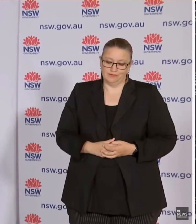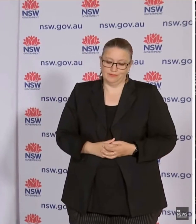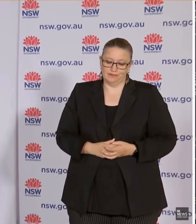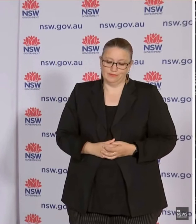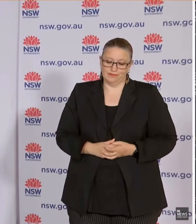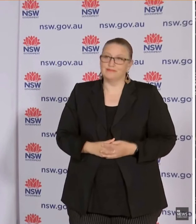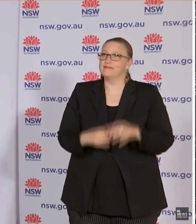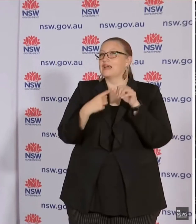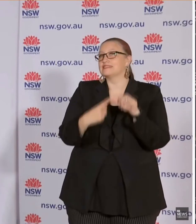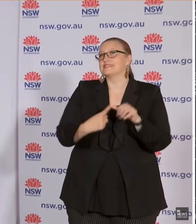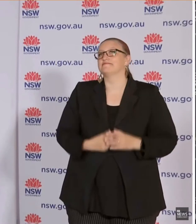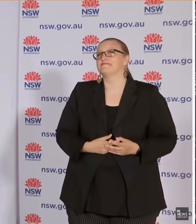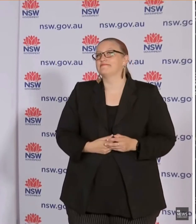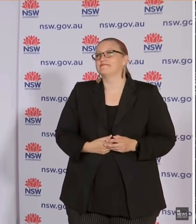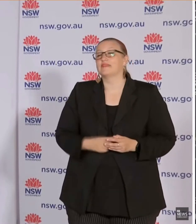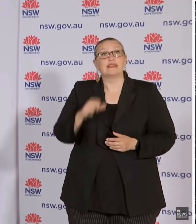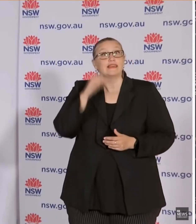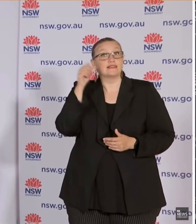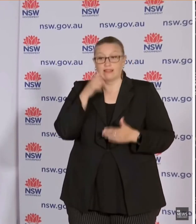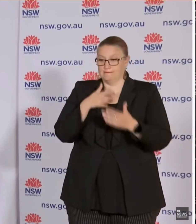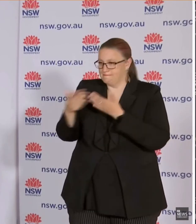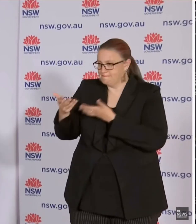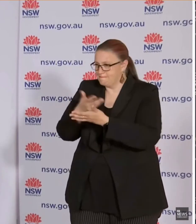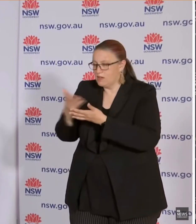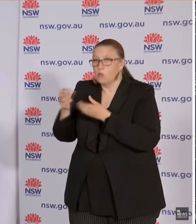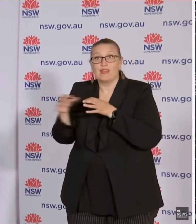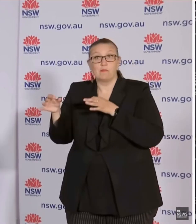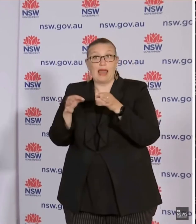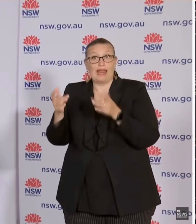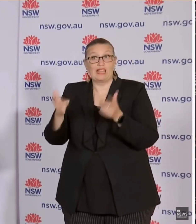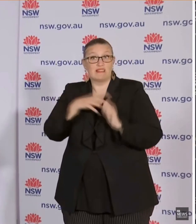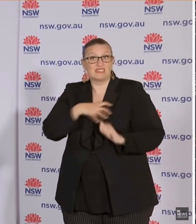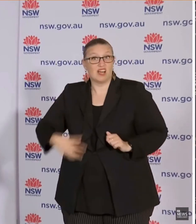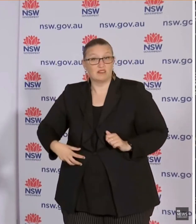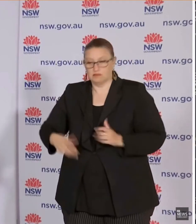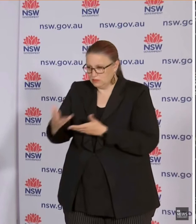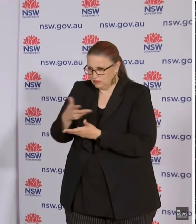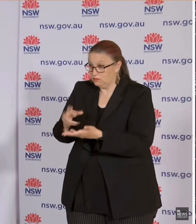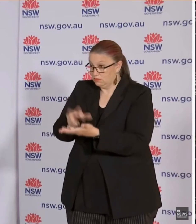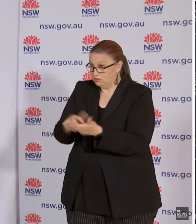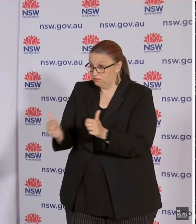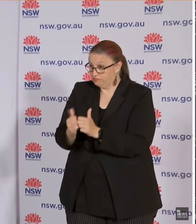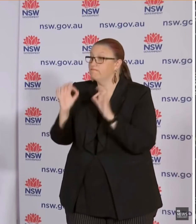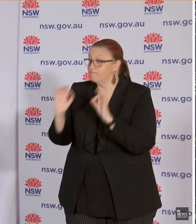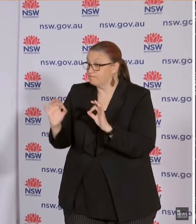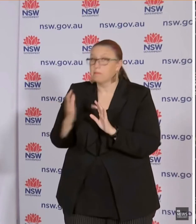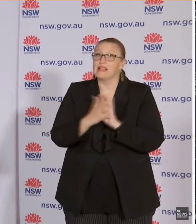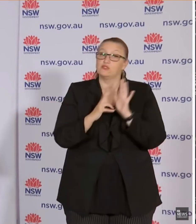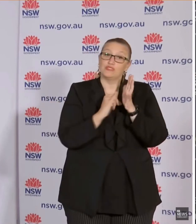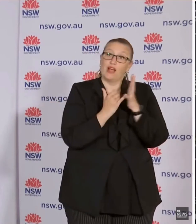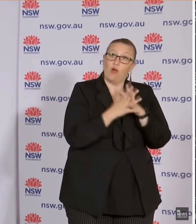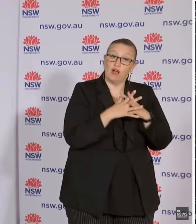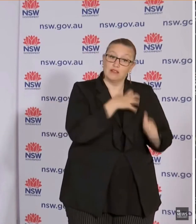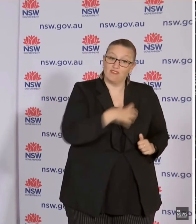had communications with the Planning Minister getting approvals for those issues, and it's a combined effort of the federal government and state government. But I can't